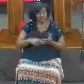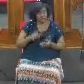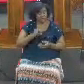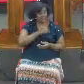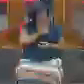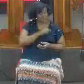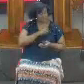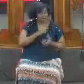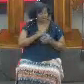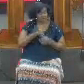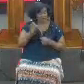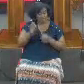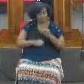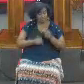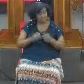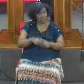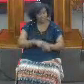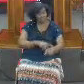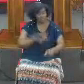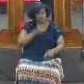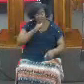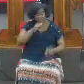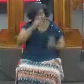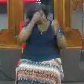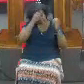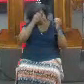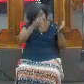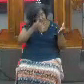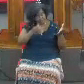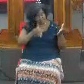of for so long: disobedience.